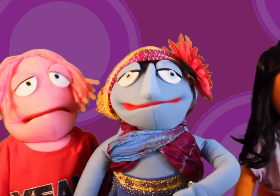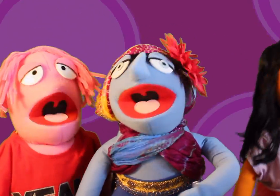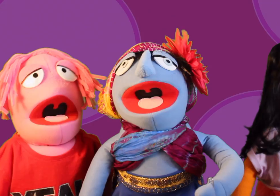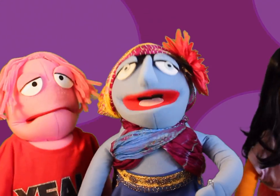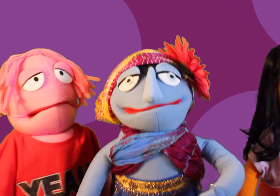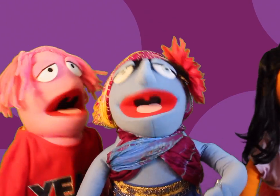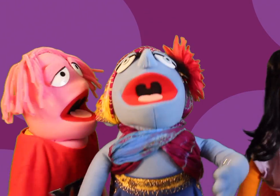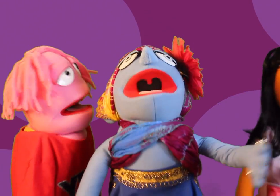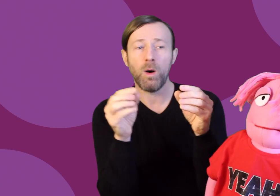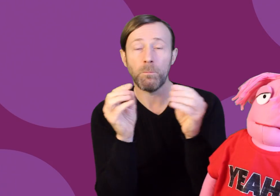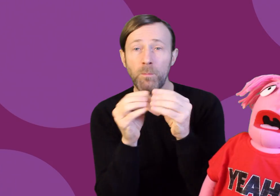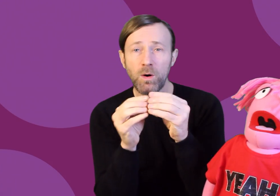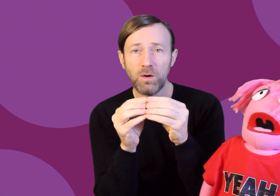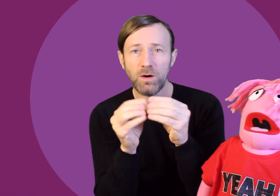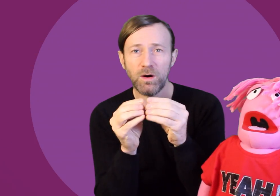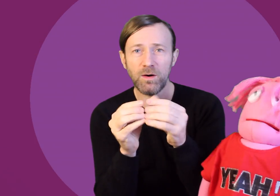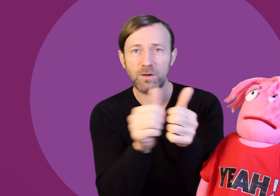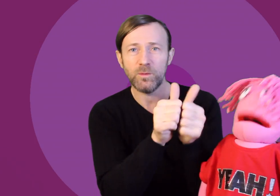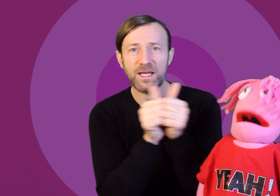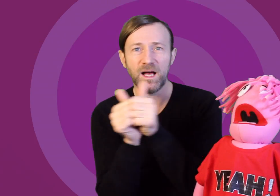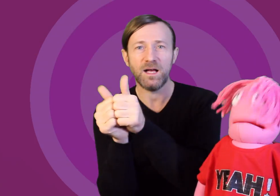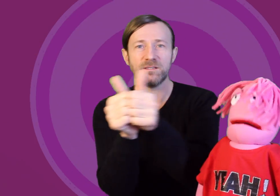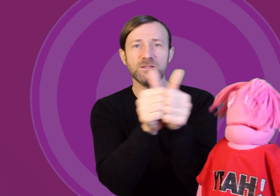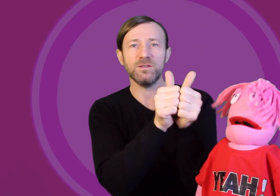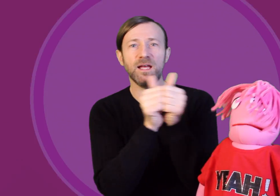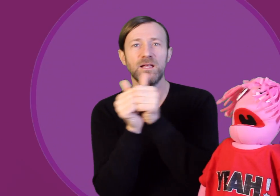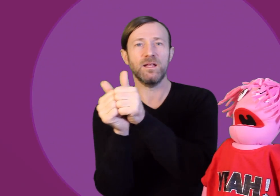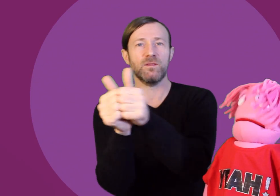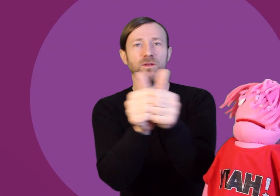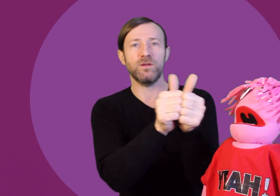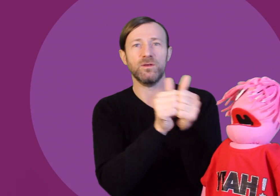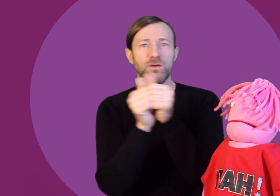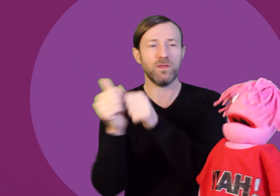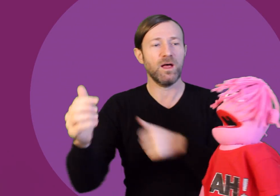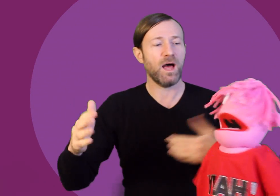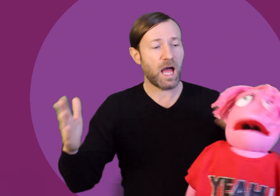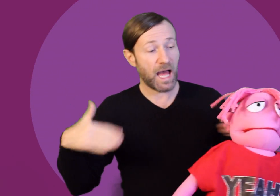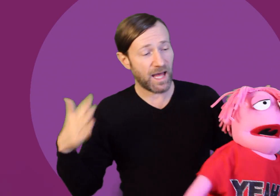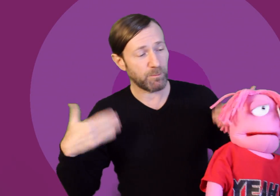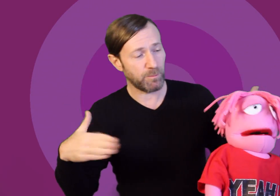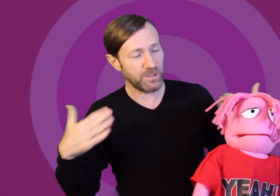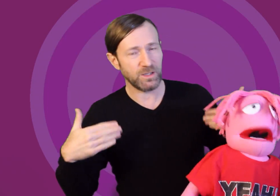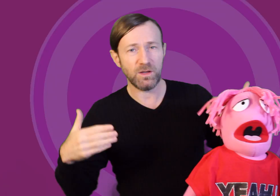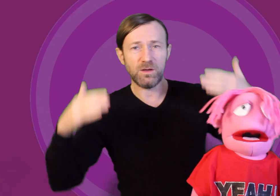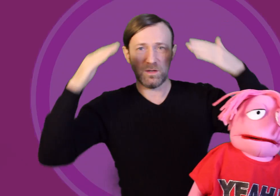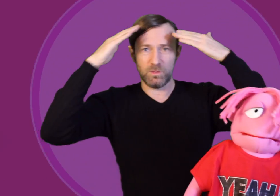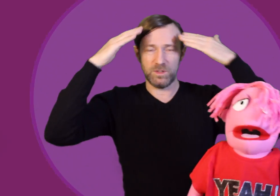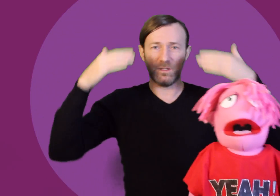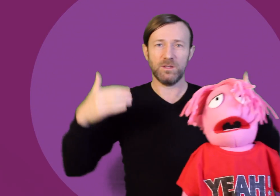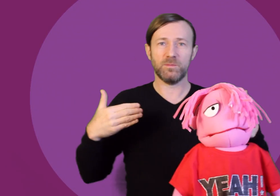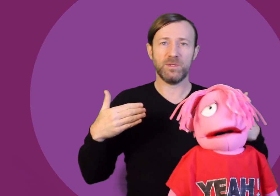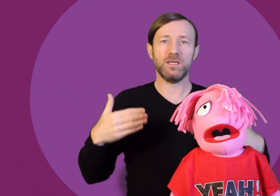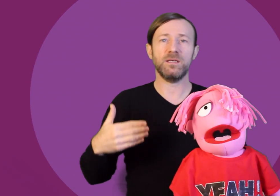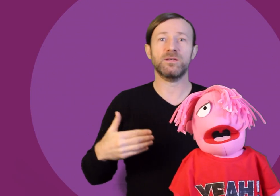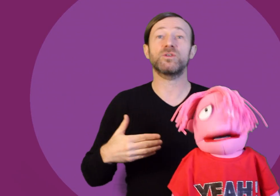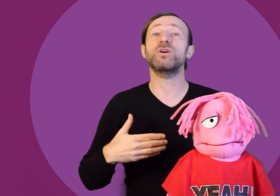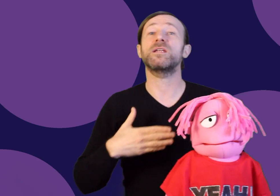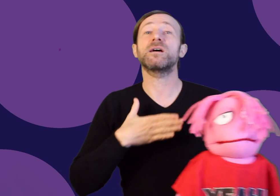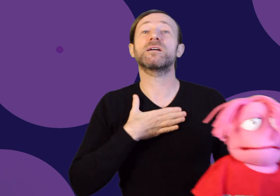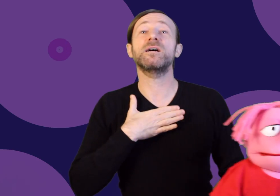together, the more we are together, the happier we'll be. Good.